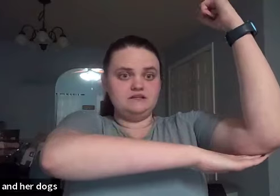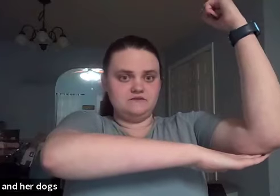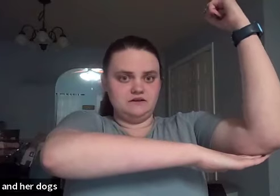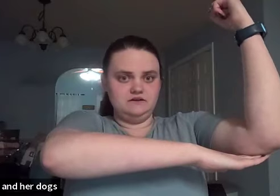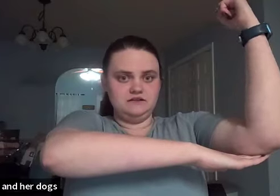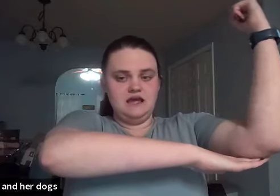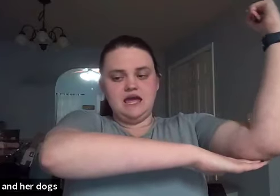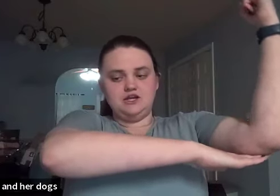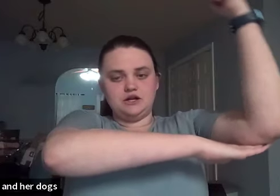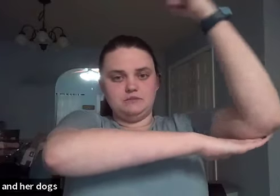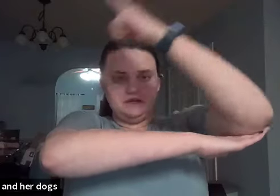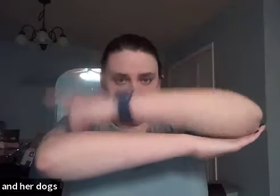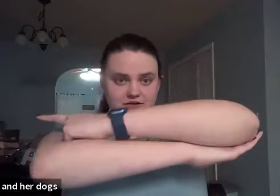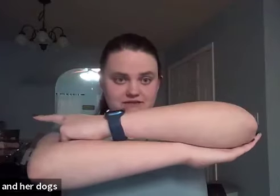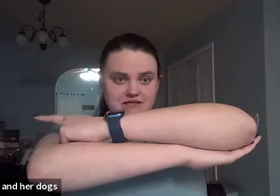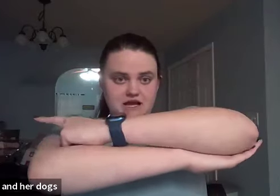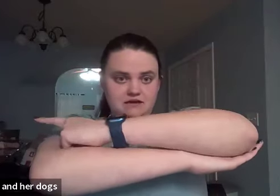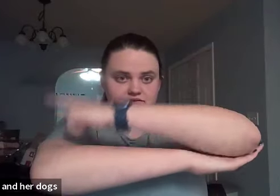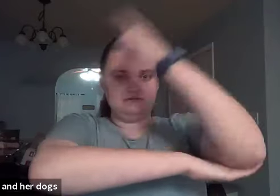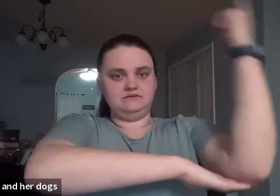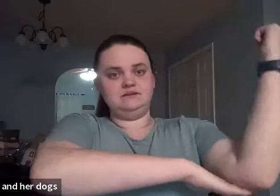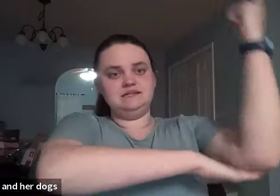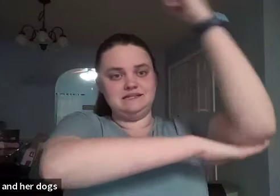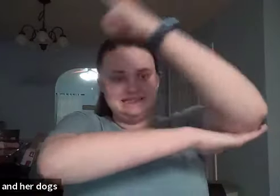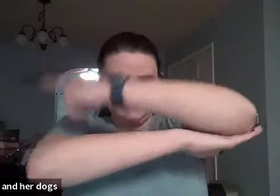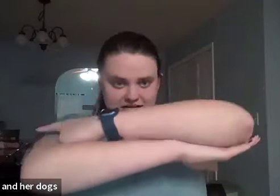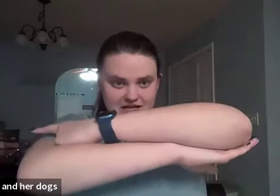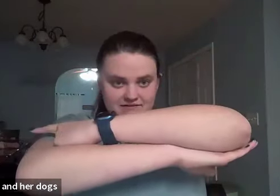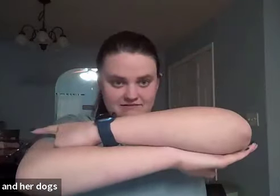non-dominant fingers and you're going to bring it down. Day. Day.